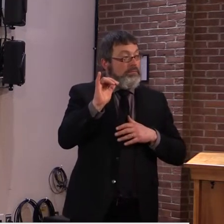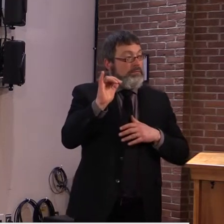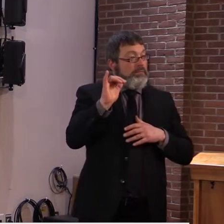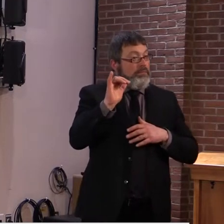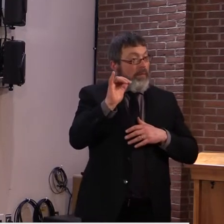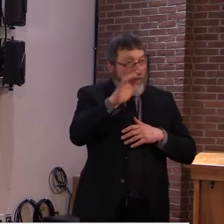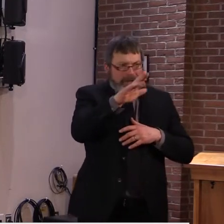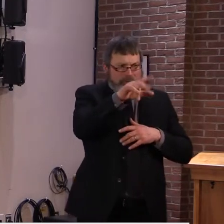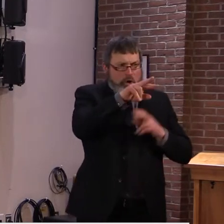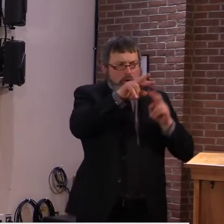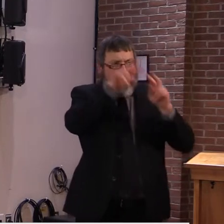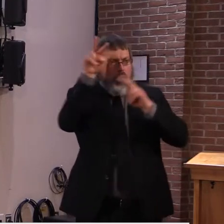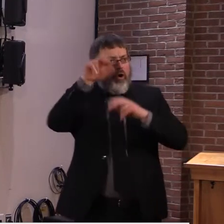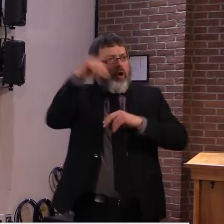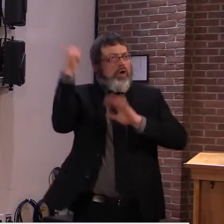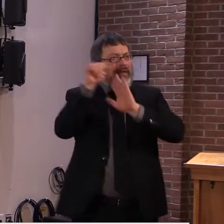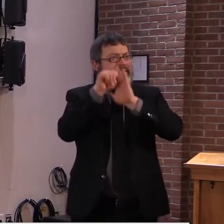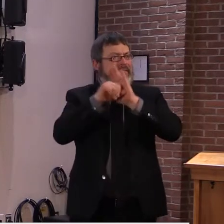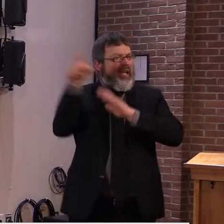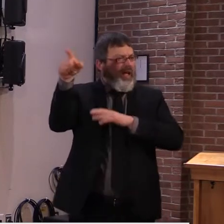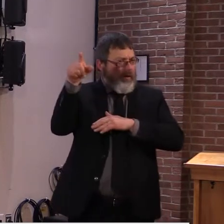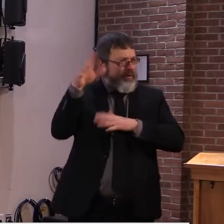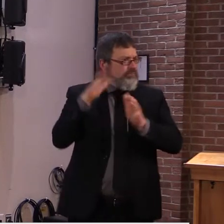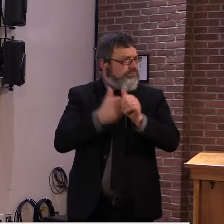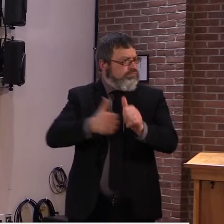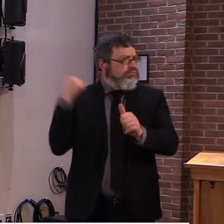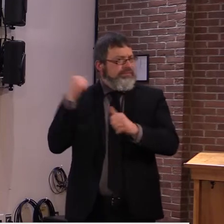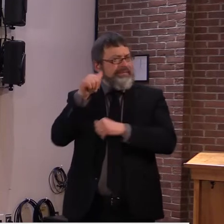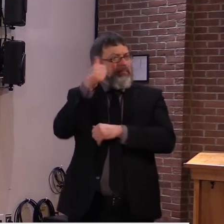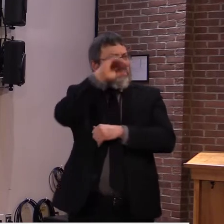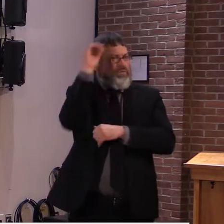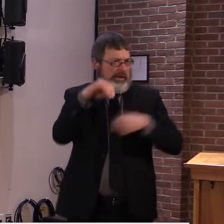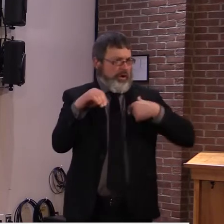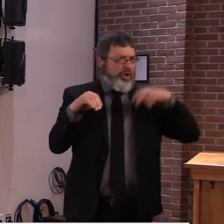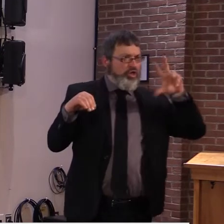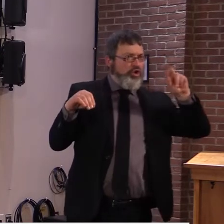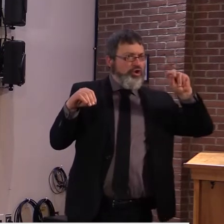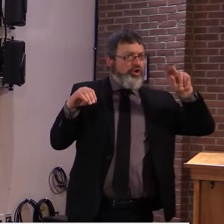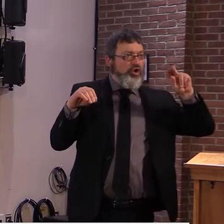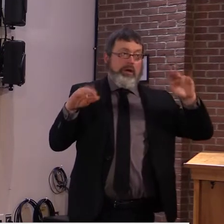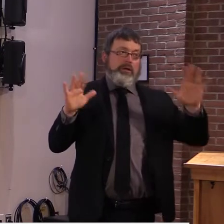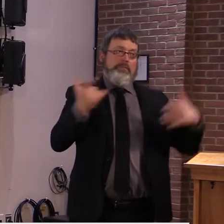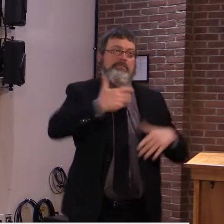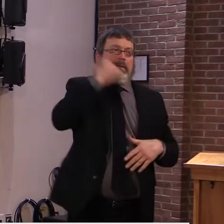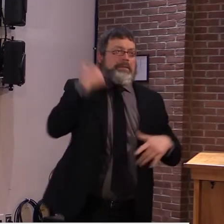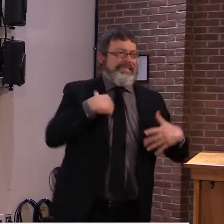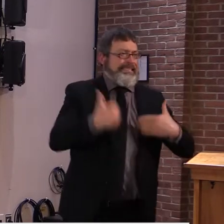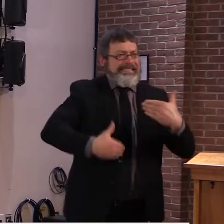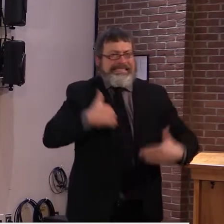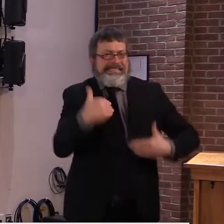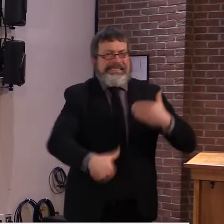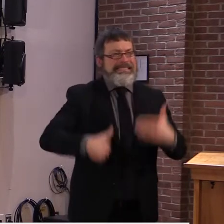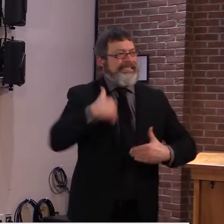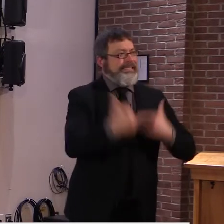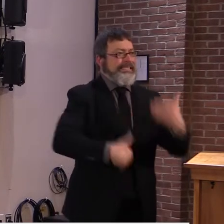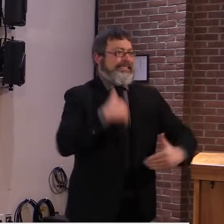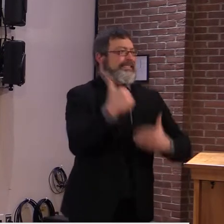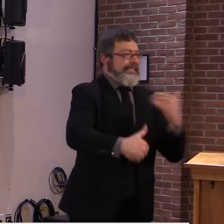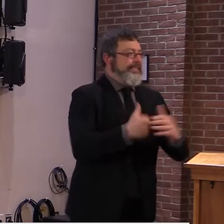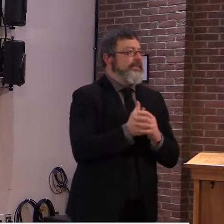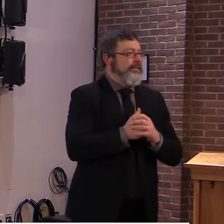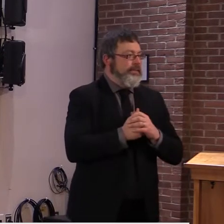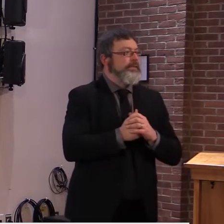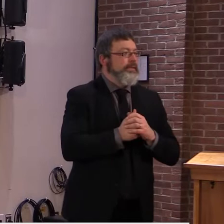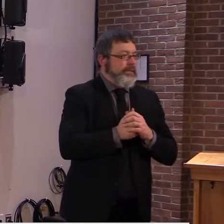And as promised, yesterday we did launch our Vermont vaccine dashboard. You'll find it at